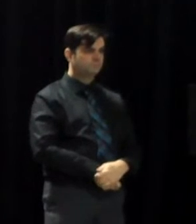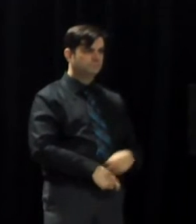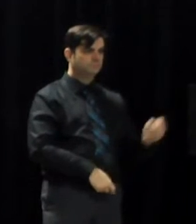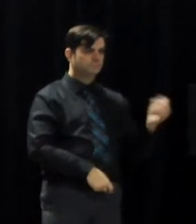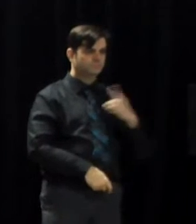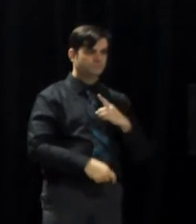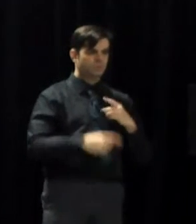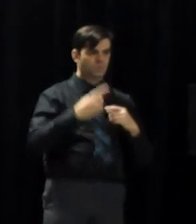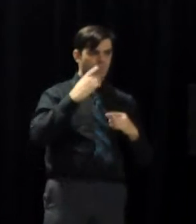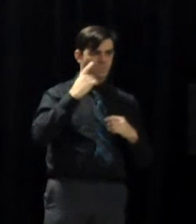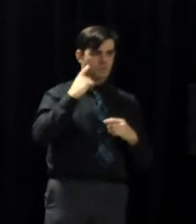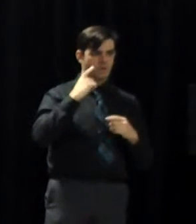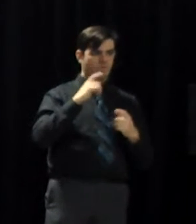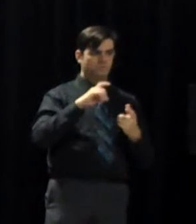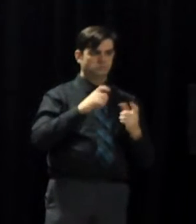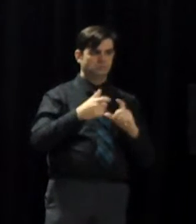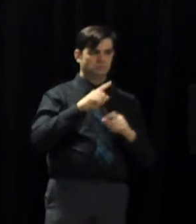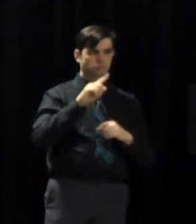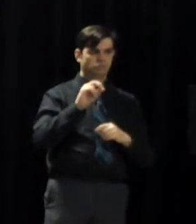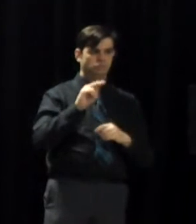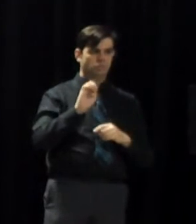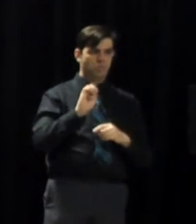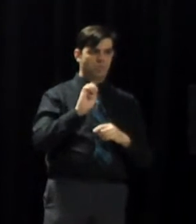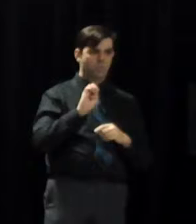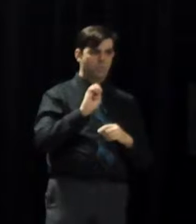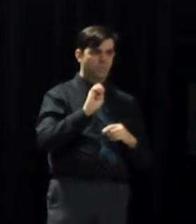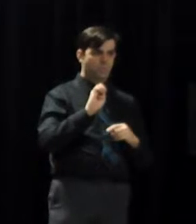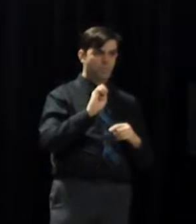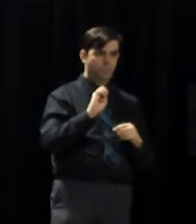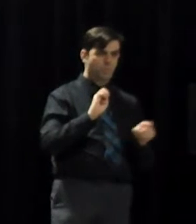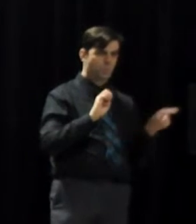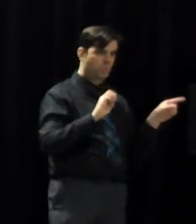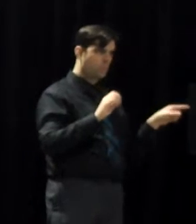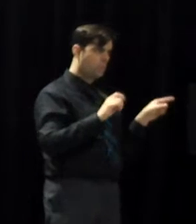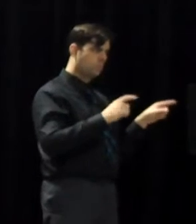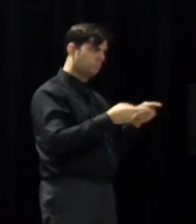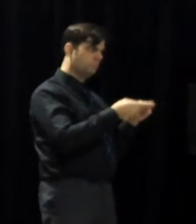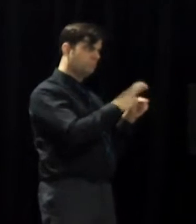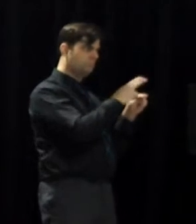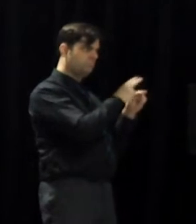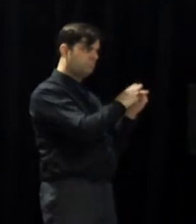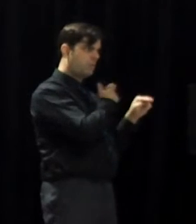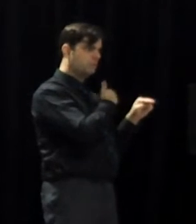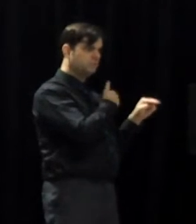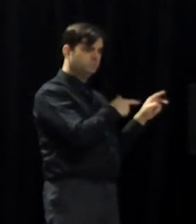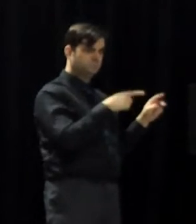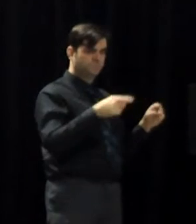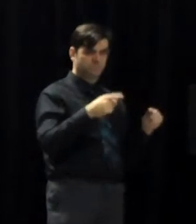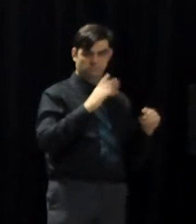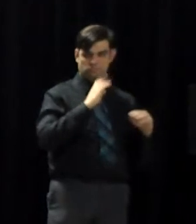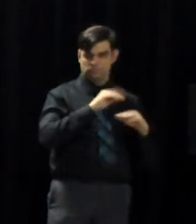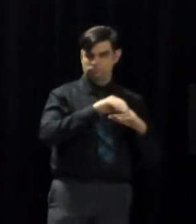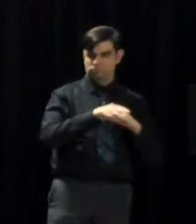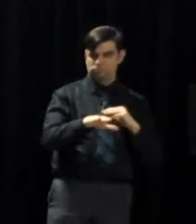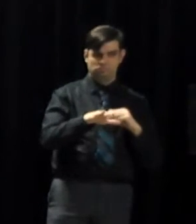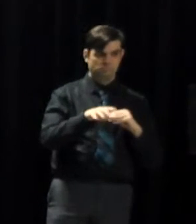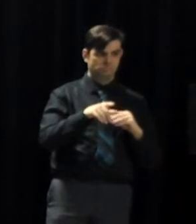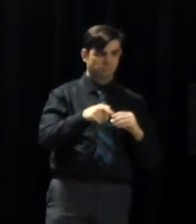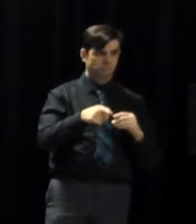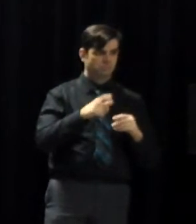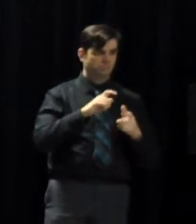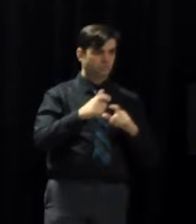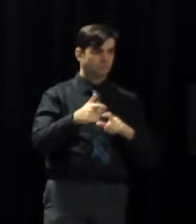have gone up. We haven't seen any changes really across the state in a while. Yeah, I don't think the positivity rate matters with changes